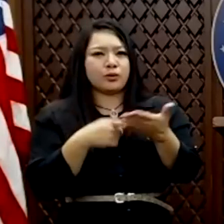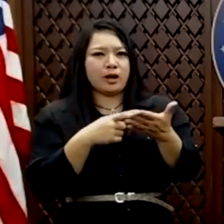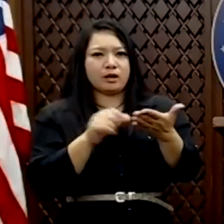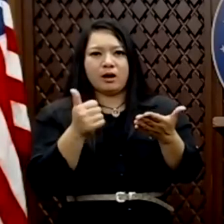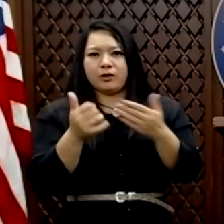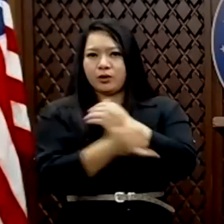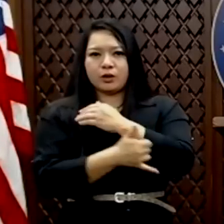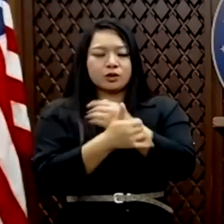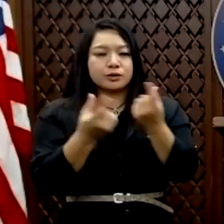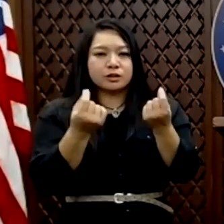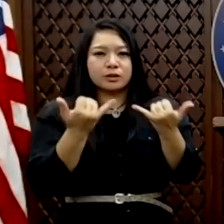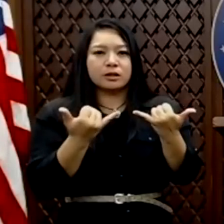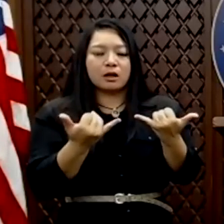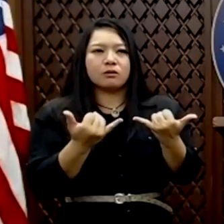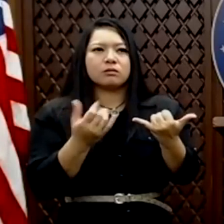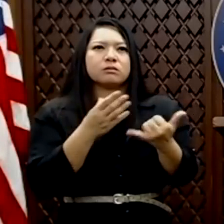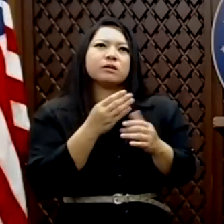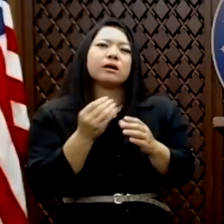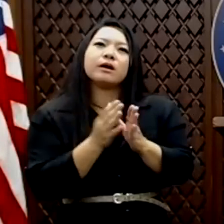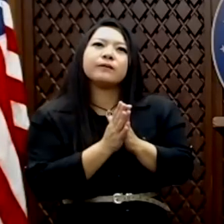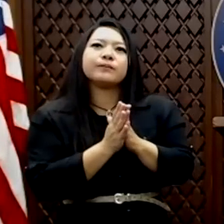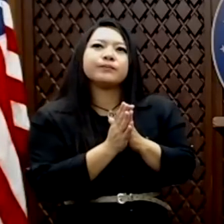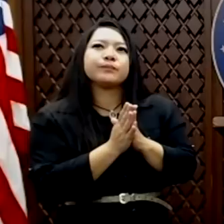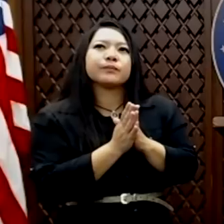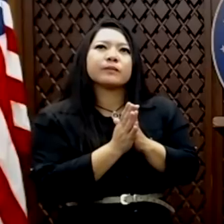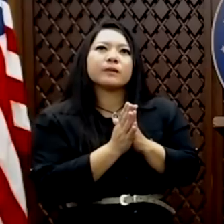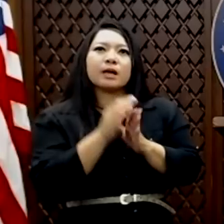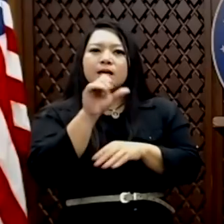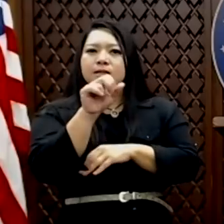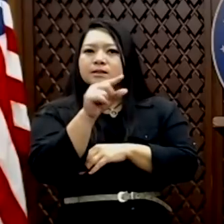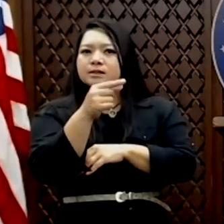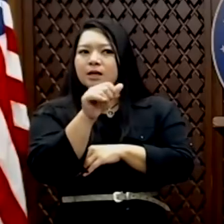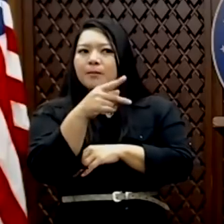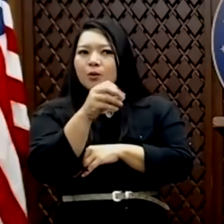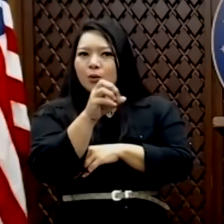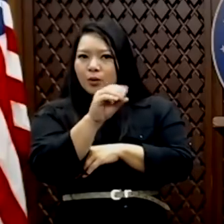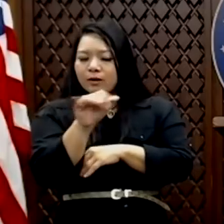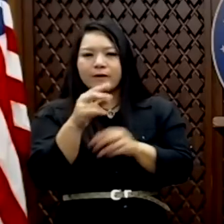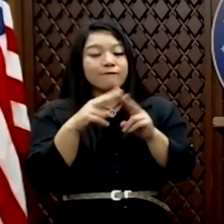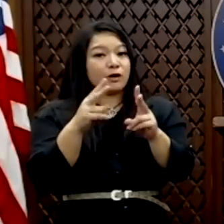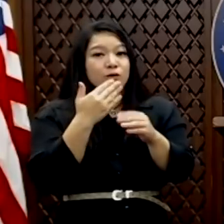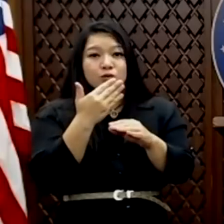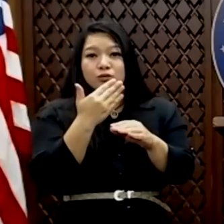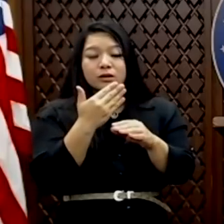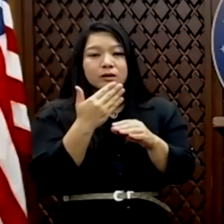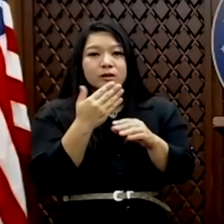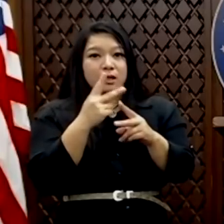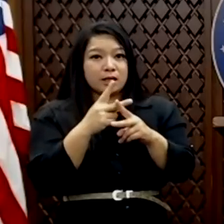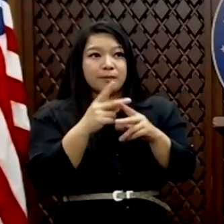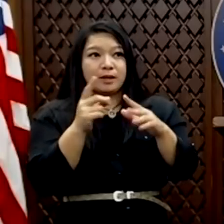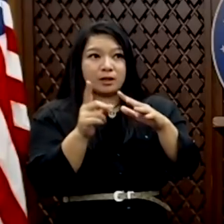other countries are doing, and even Singapore. Singapore has been very good in keeping their cases